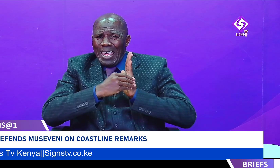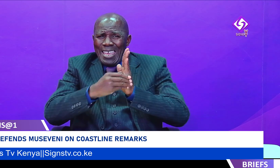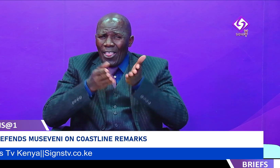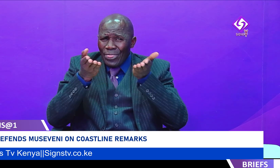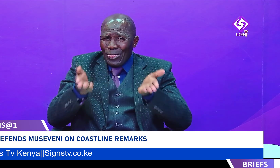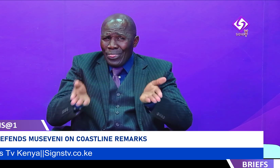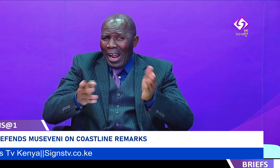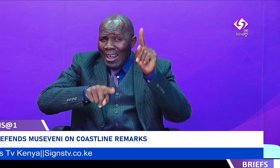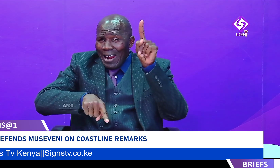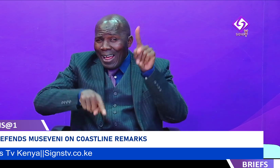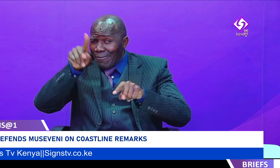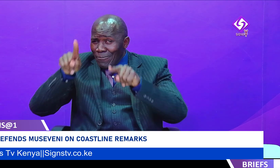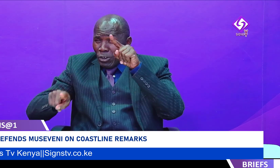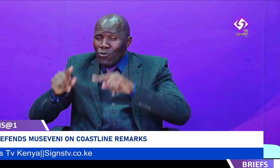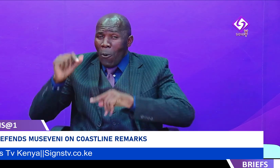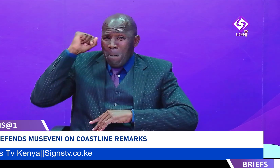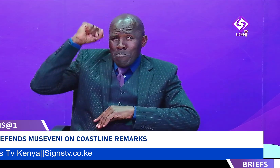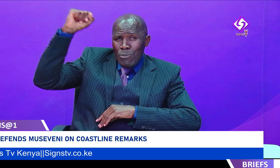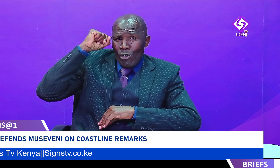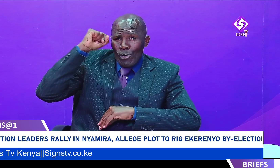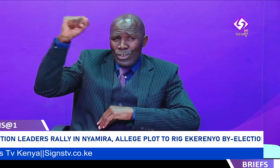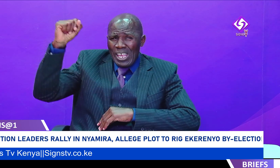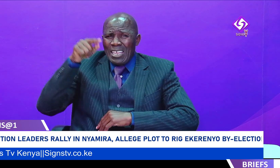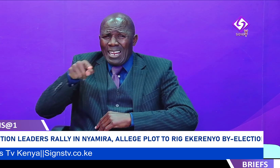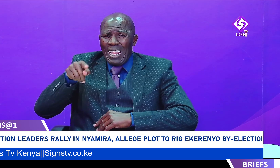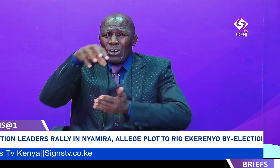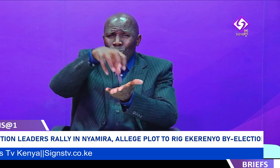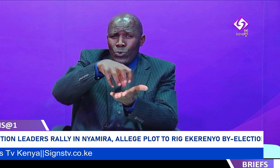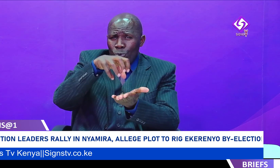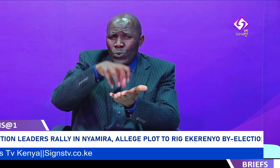A coalition of opposition leaders representing various political functions